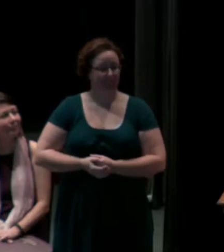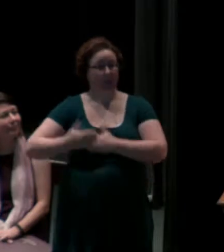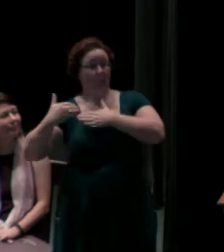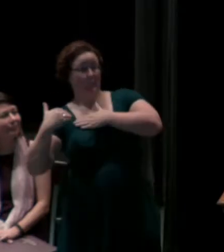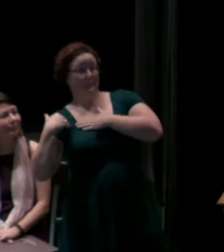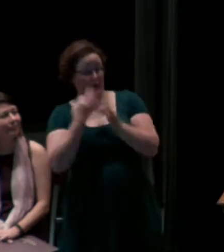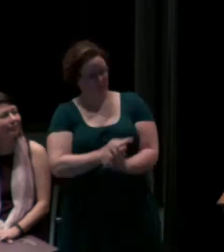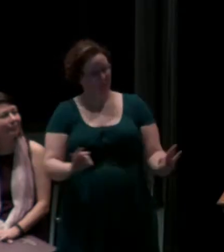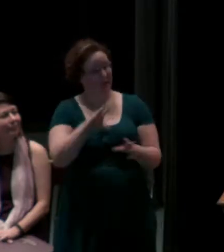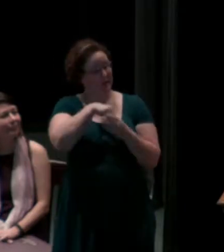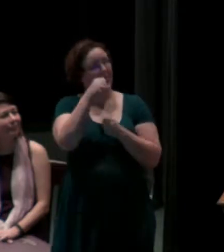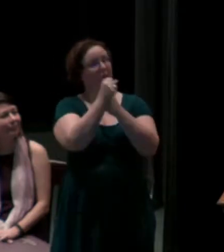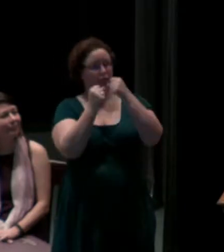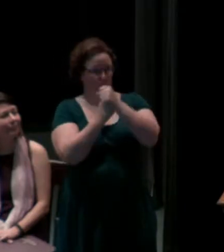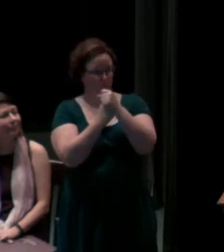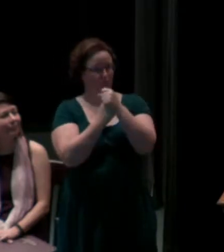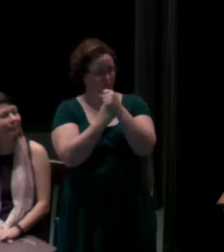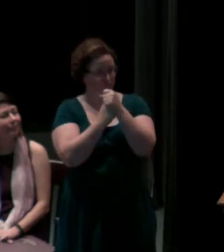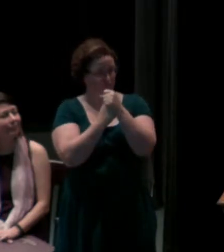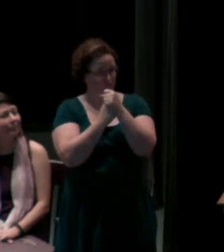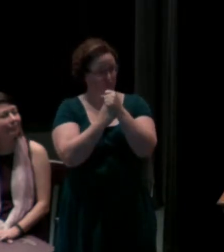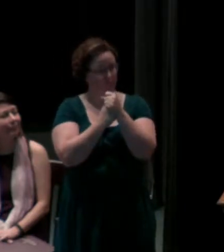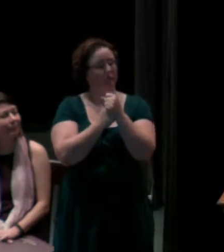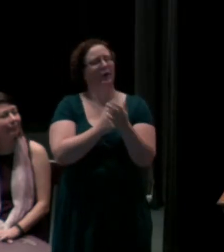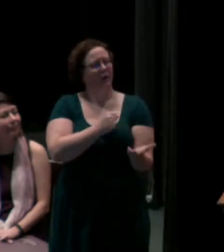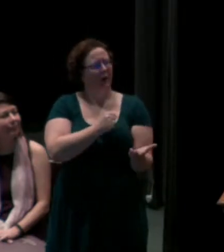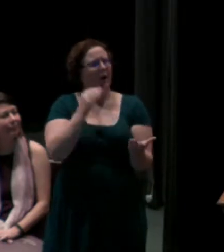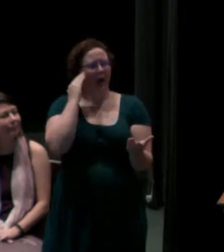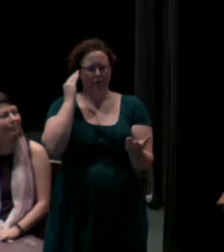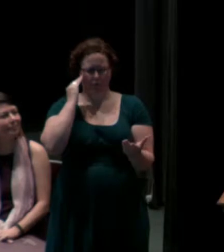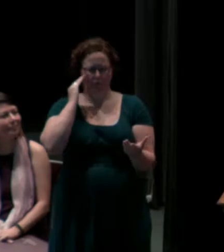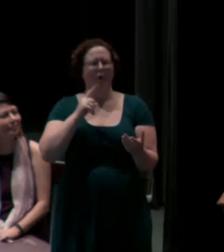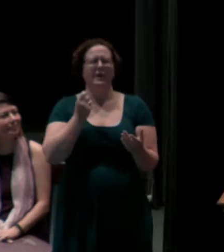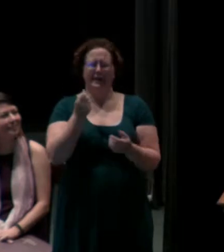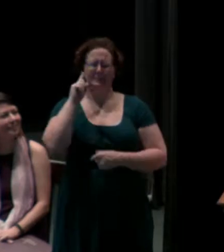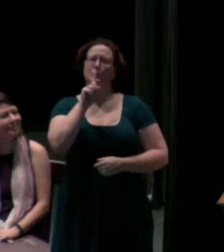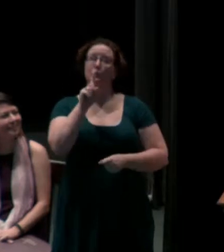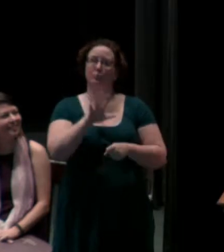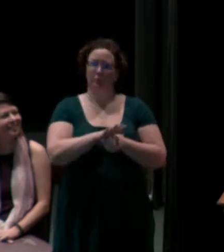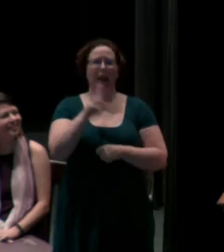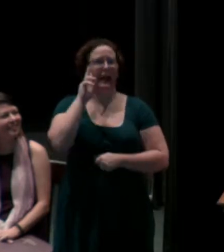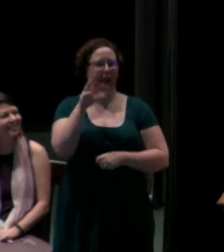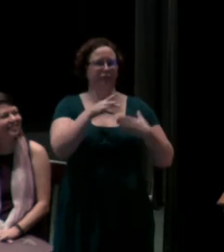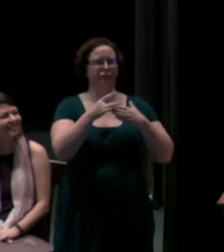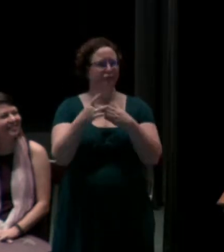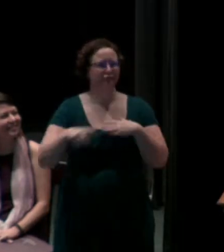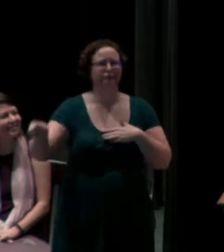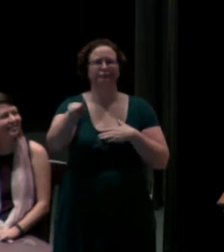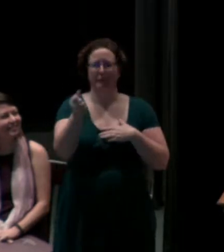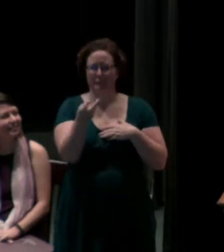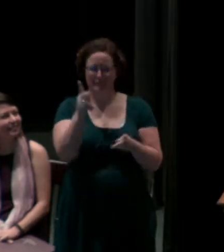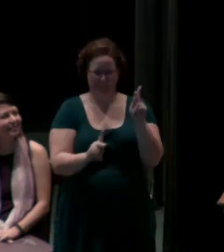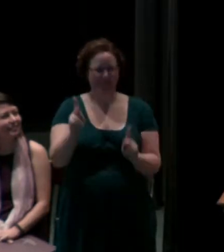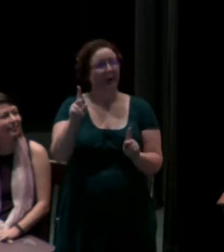responsible freedom within the structure of the honor system. I am certain I have given many of you campus tours in this room, and I know on every tour that the